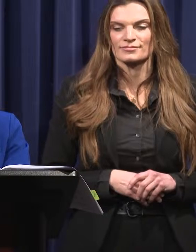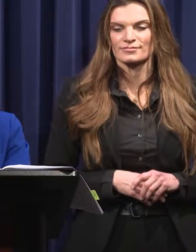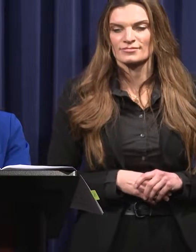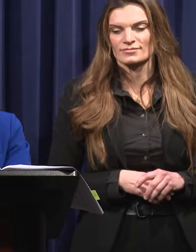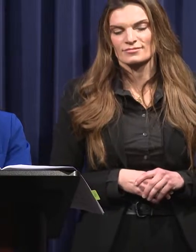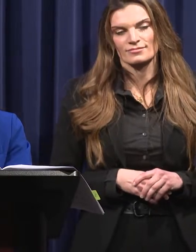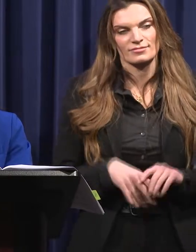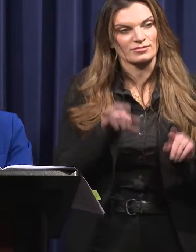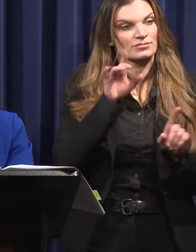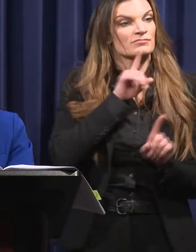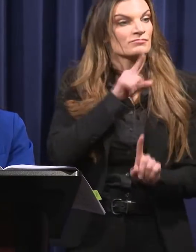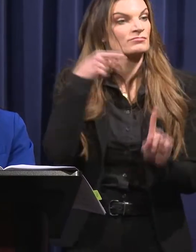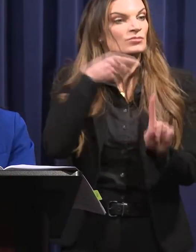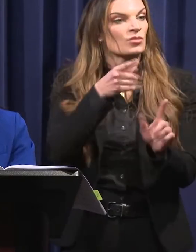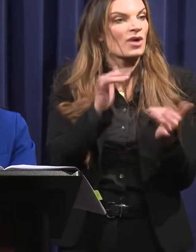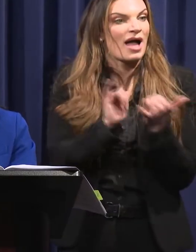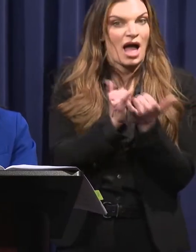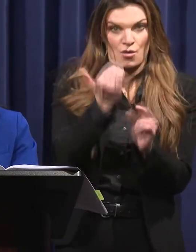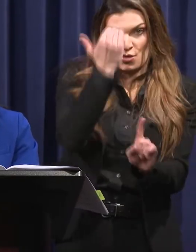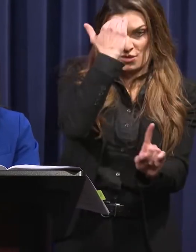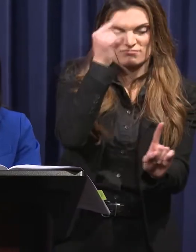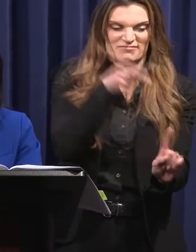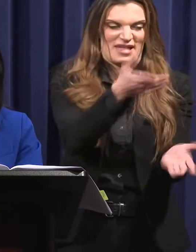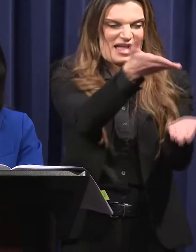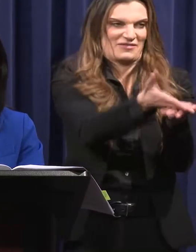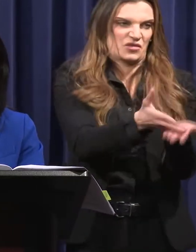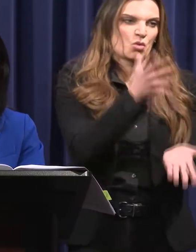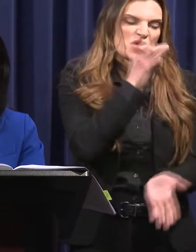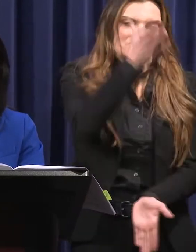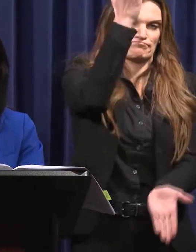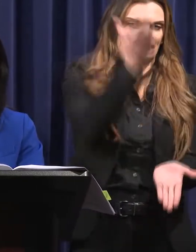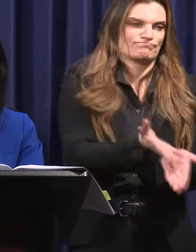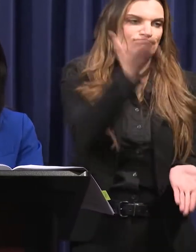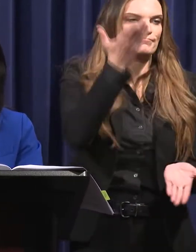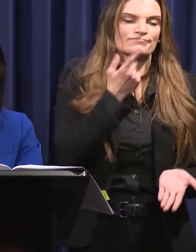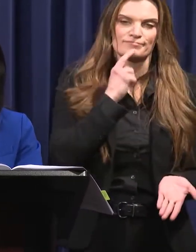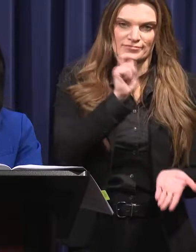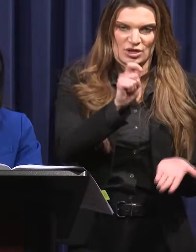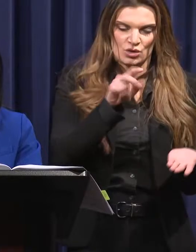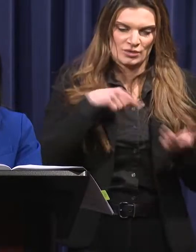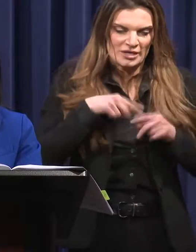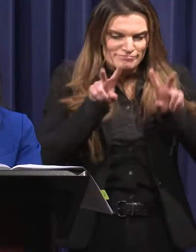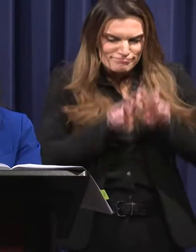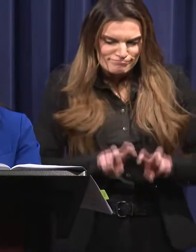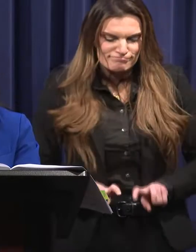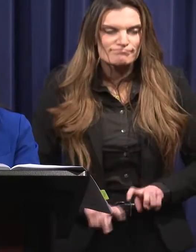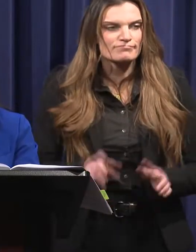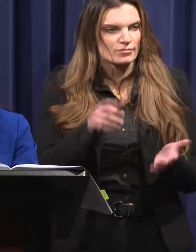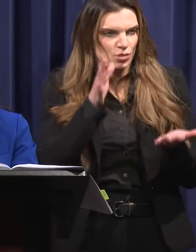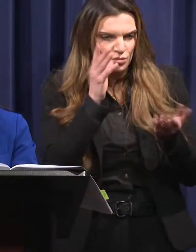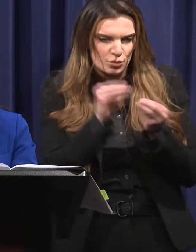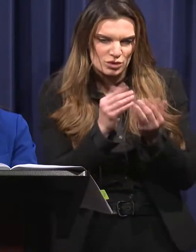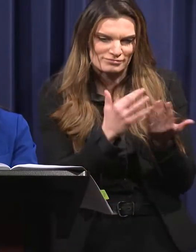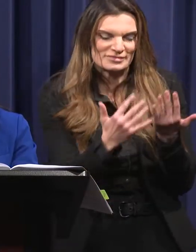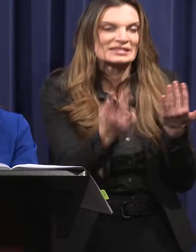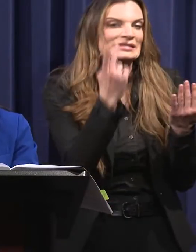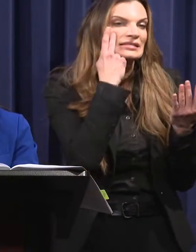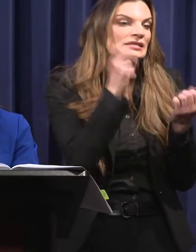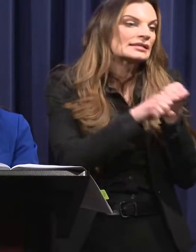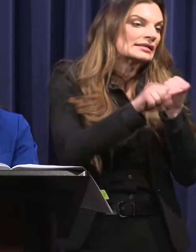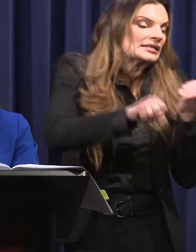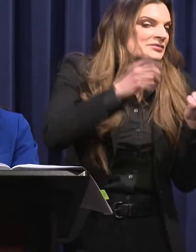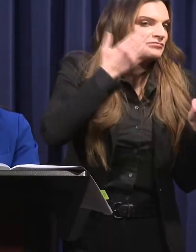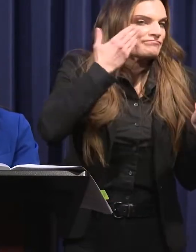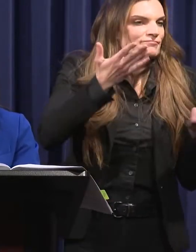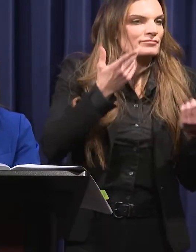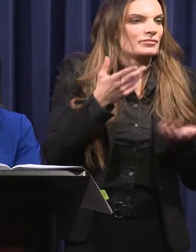will have the ultimate say regarding the timeline. But there is one congruent running theme as we